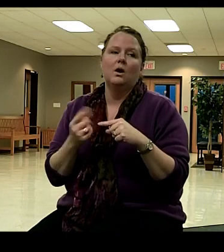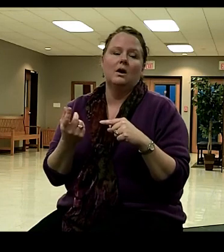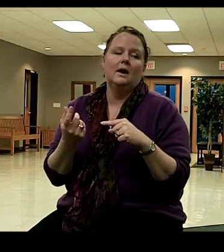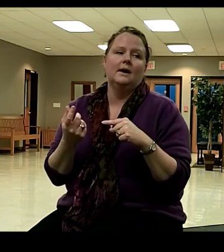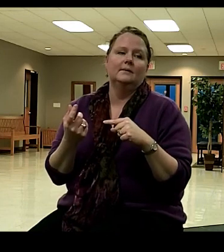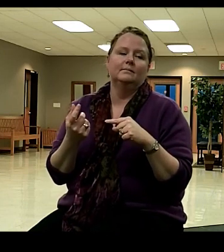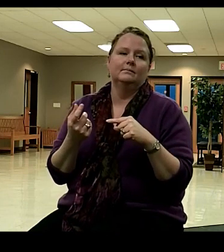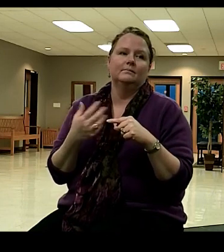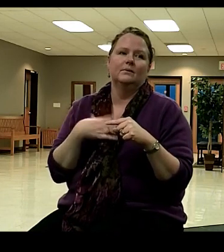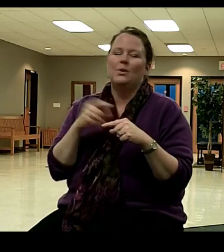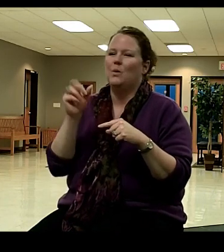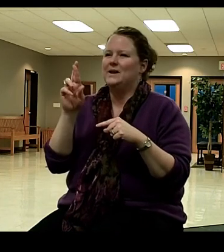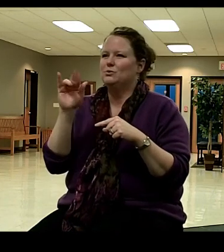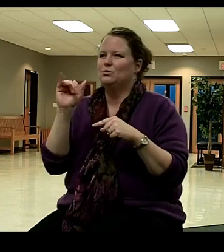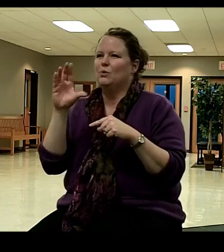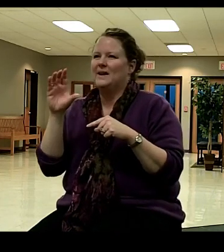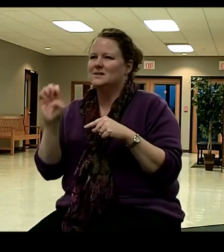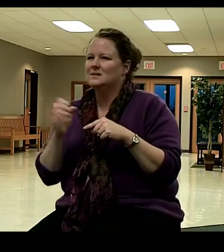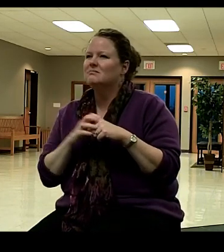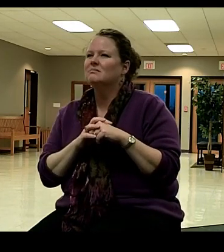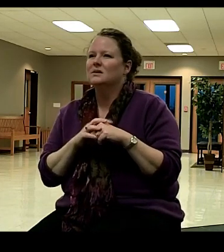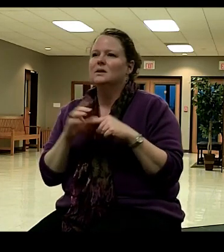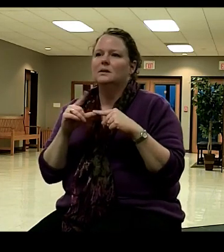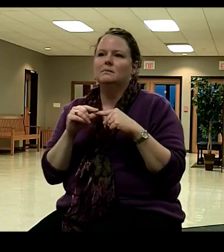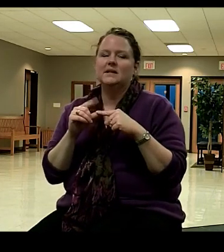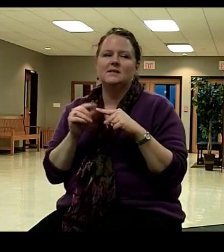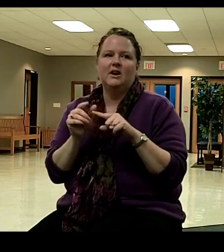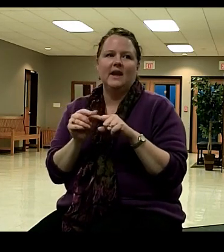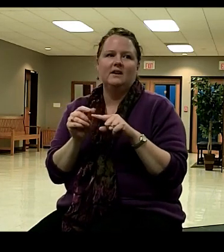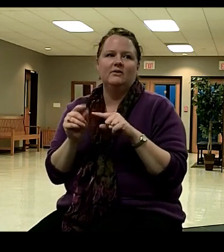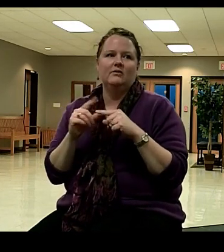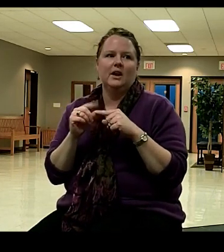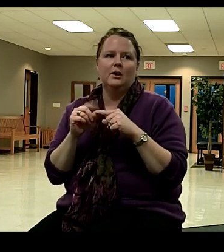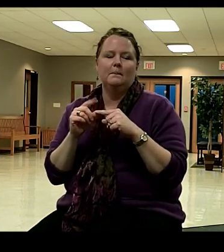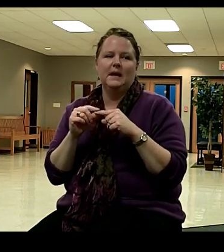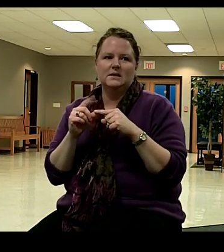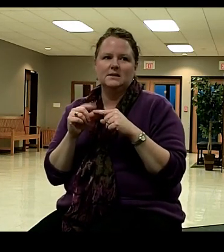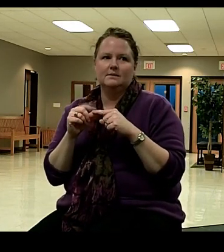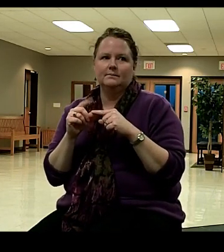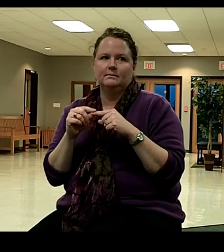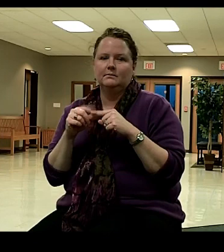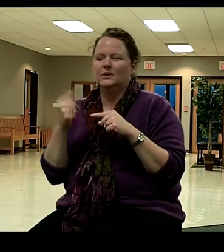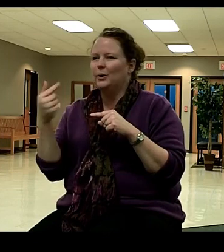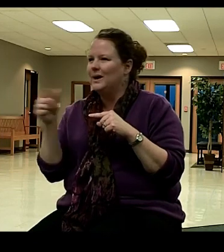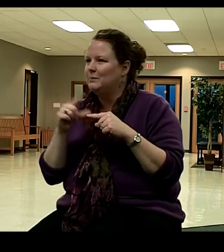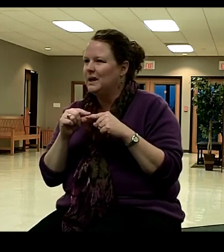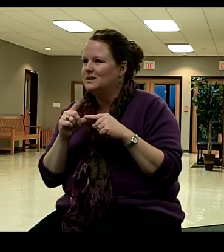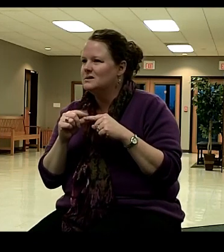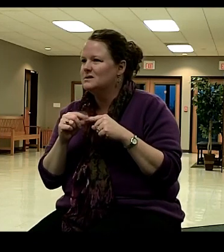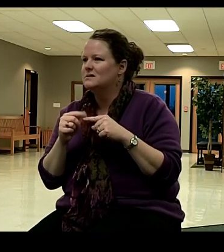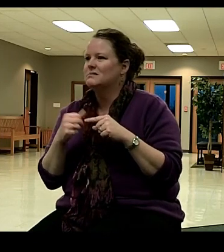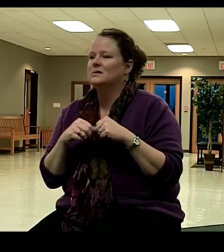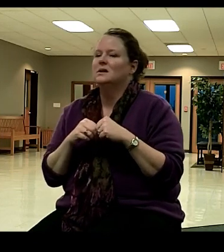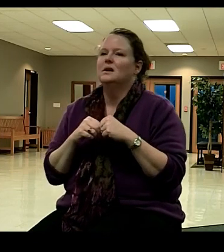or white rice, but it's the very end of your finger. Beans. Green beans.